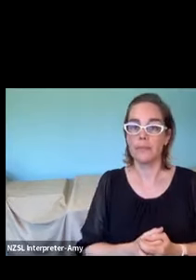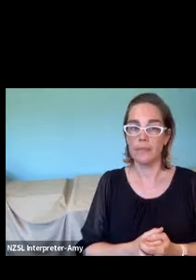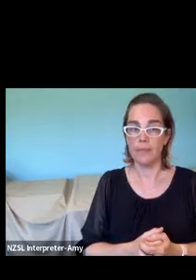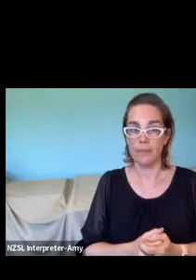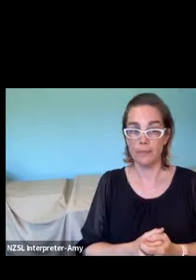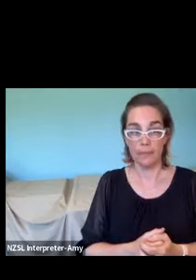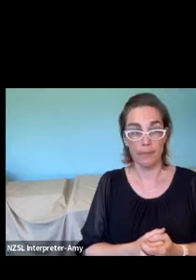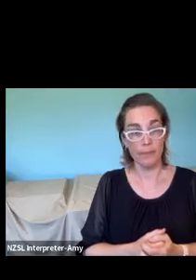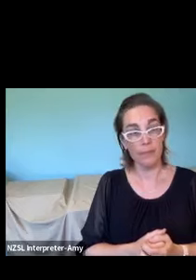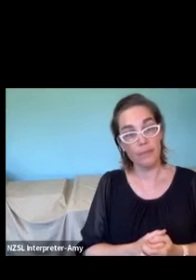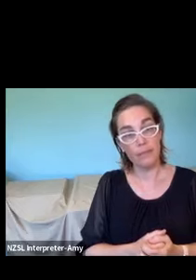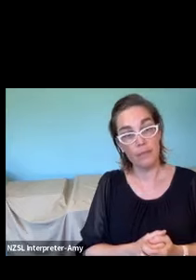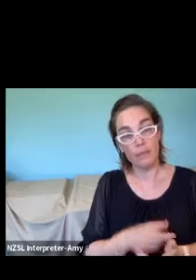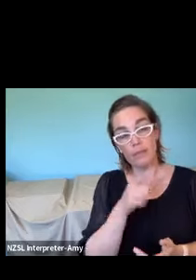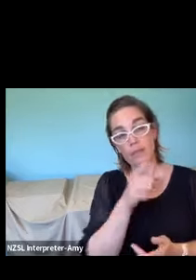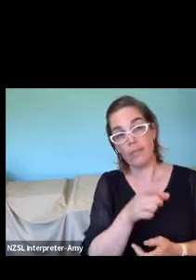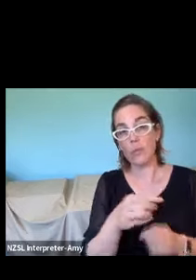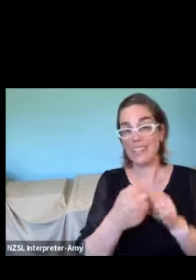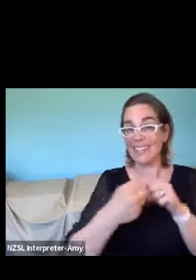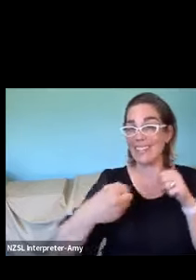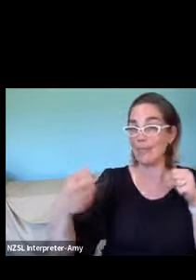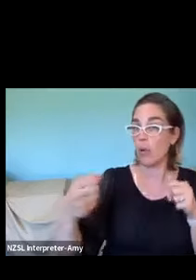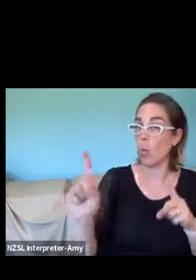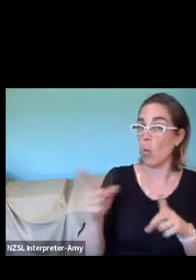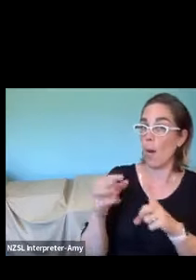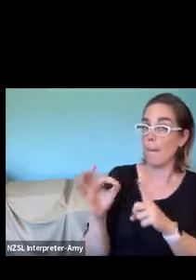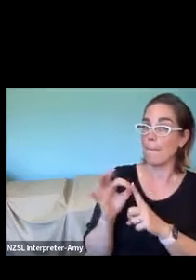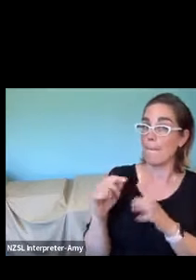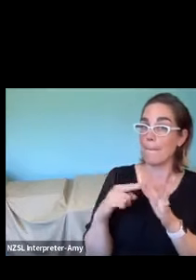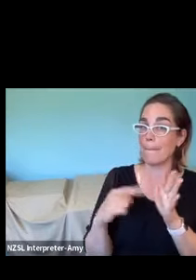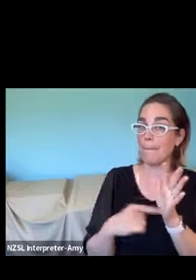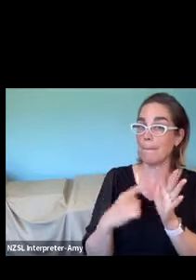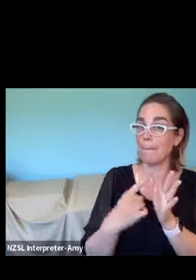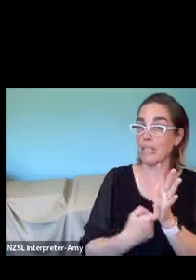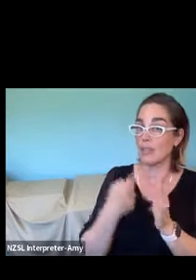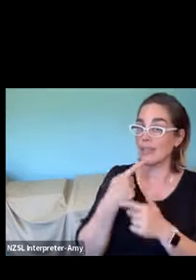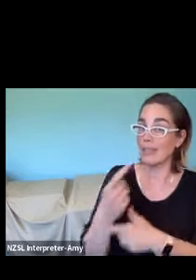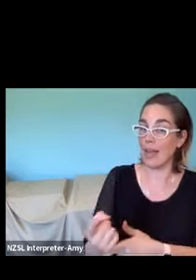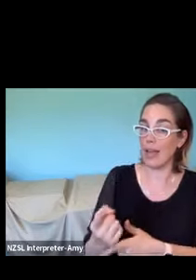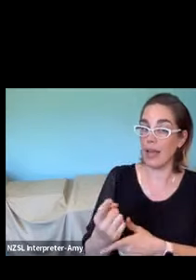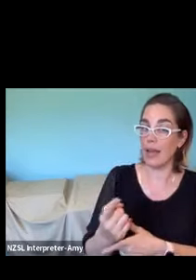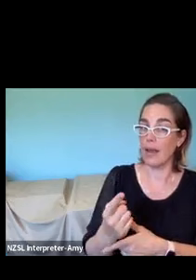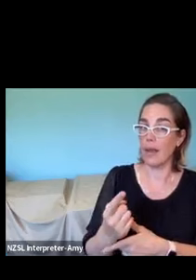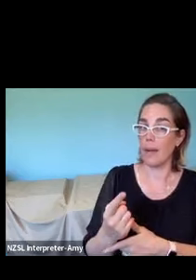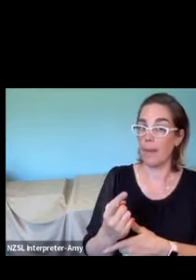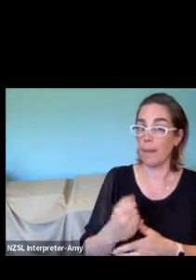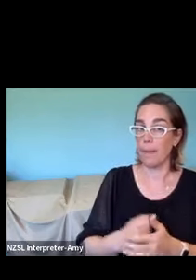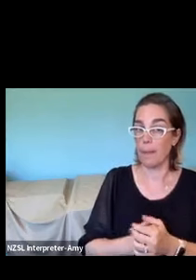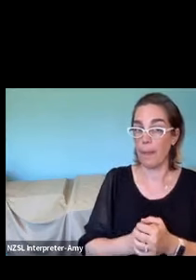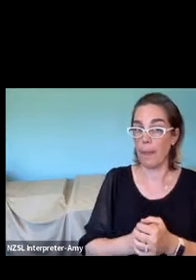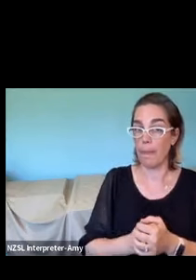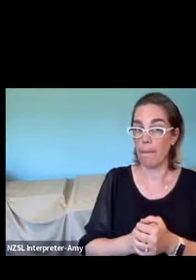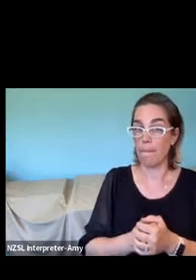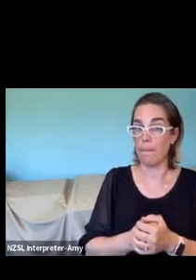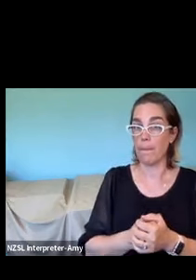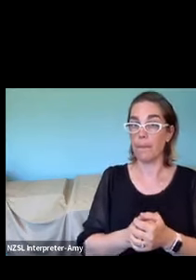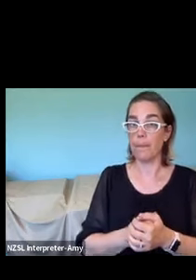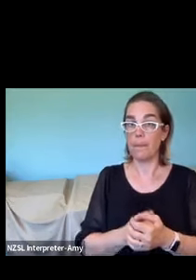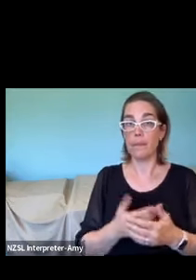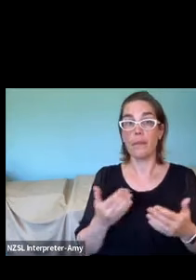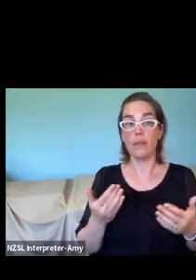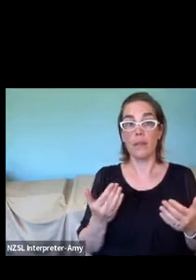To extend on what Peter's saying here, is we need someone we need